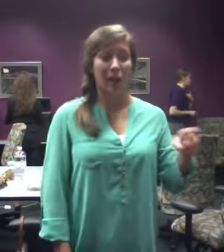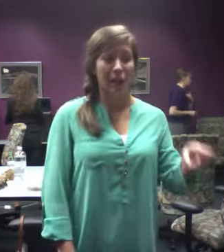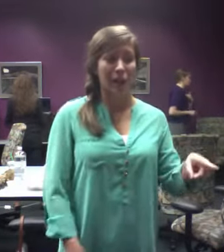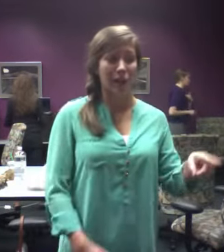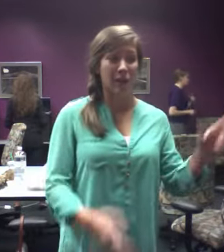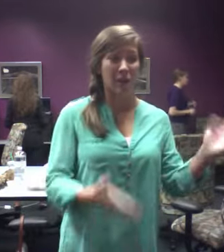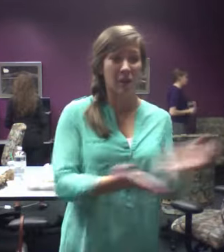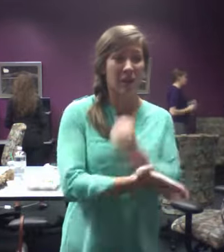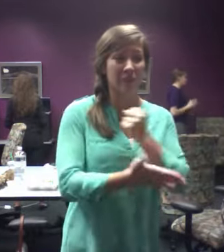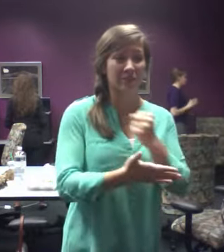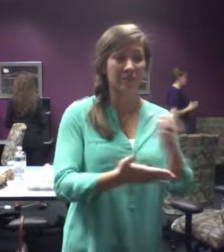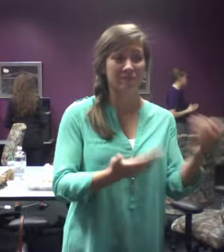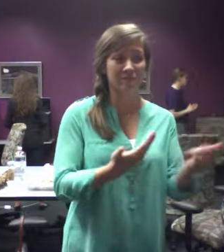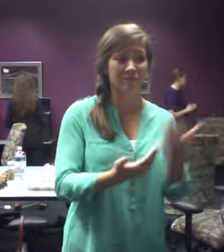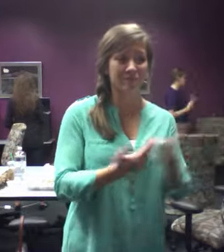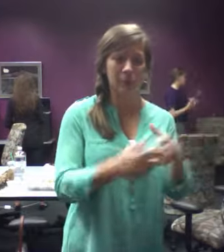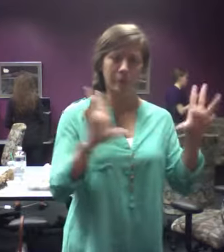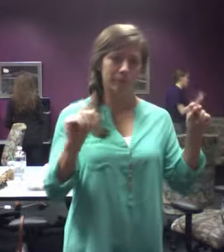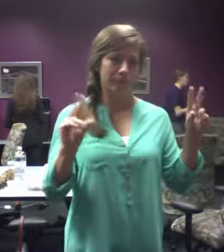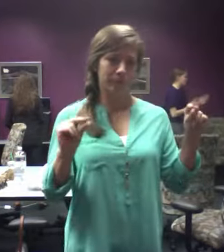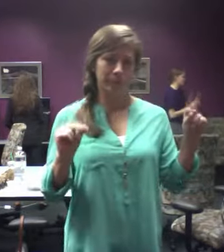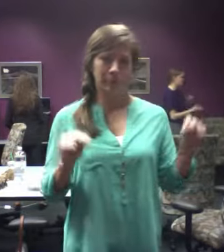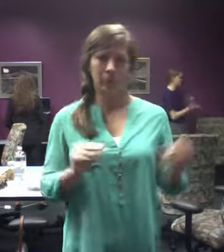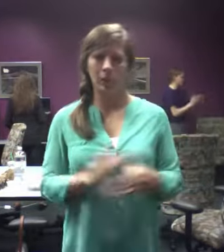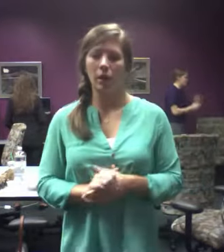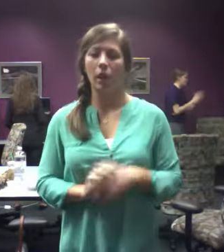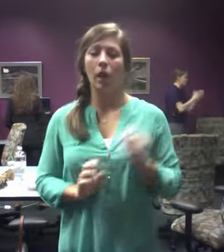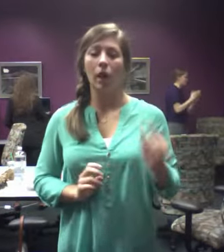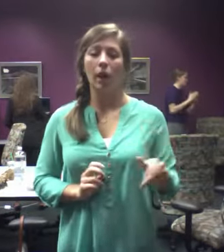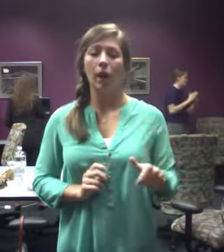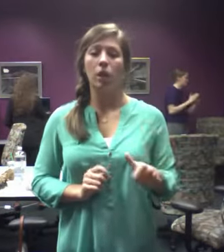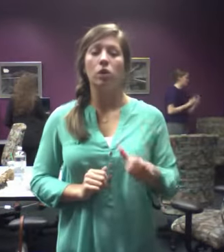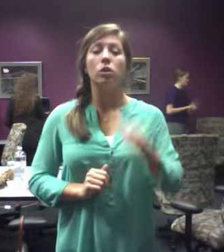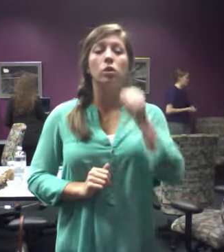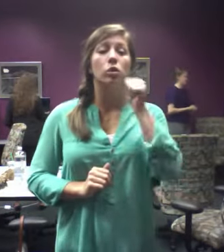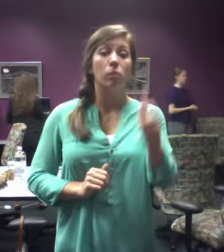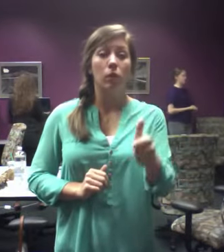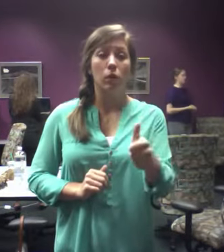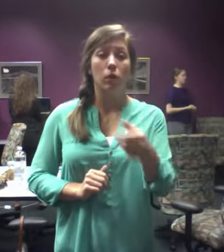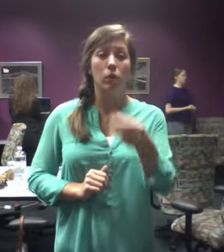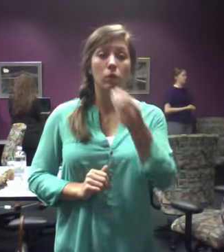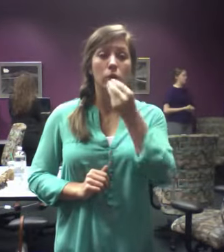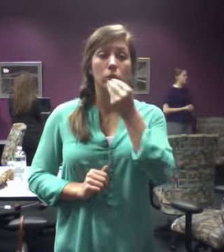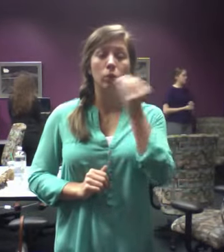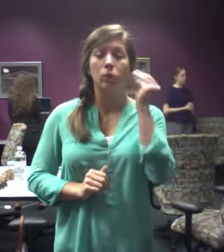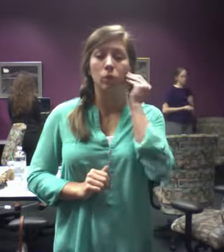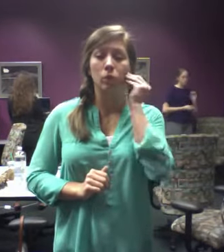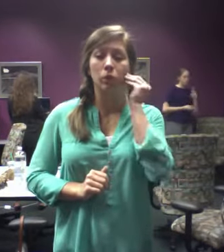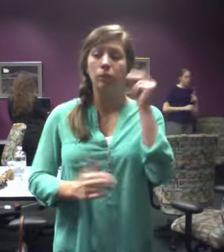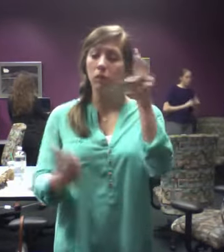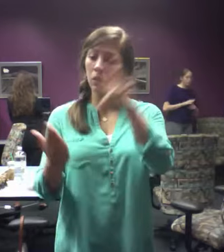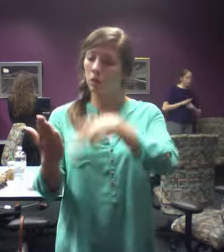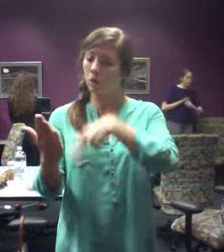Okay, your assignment for tomorrow then is to read lesson 2 if you've not done so already, and take notes over the words in